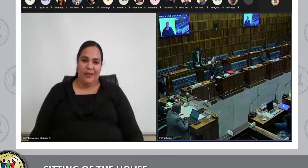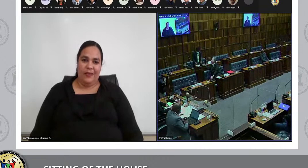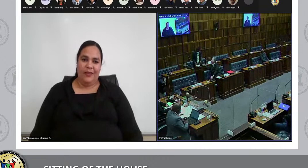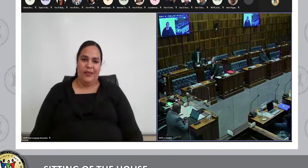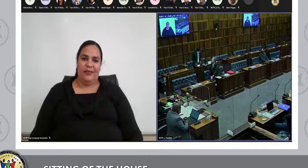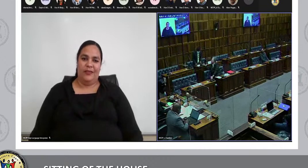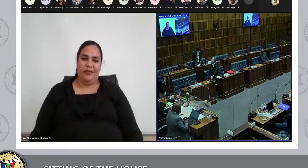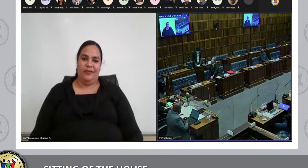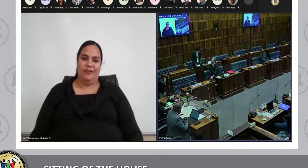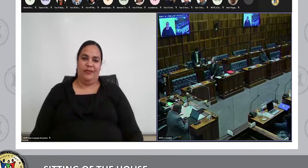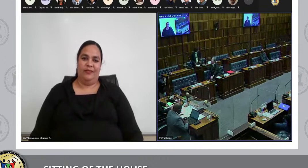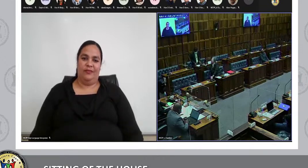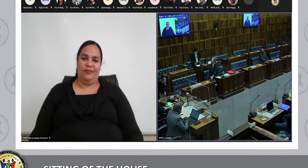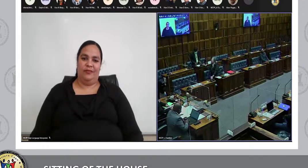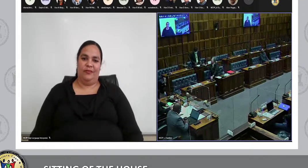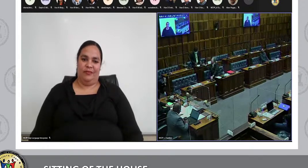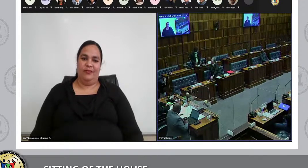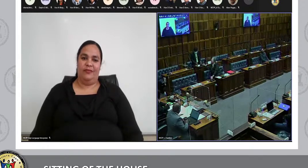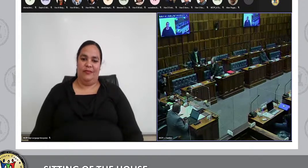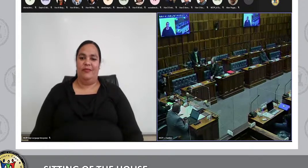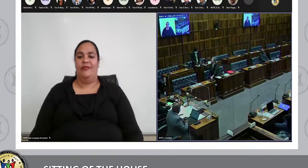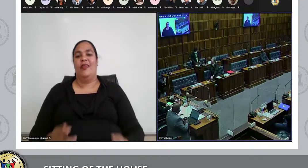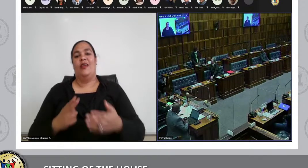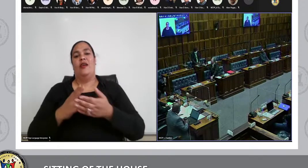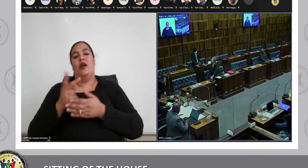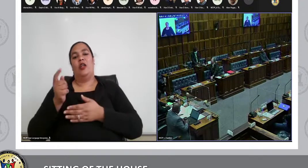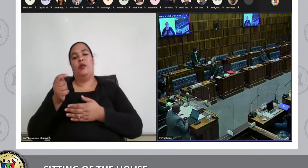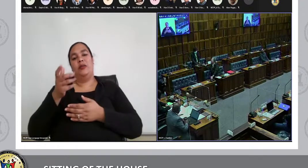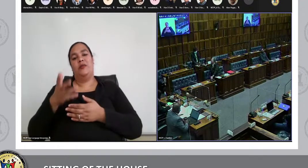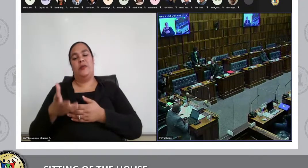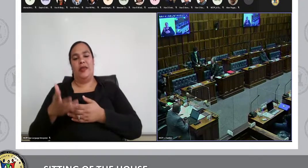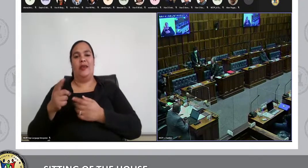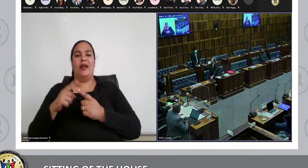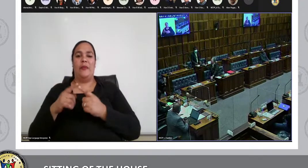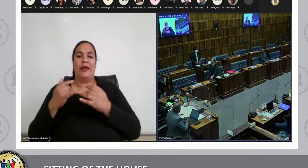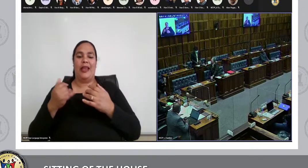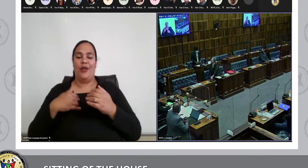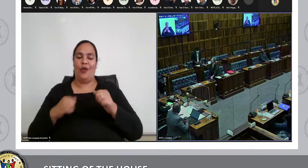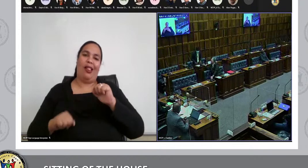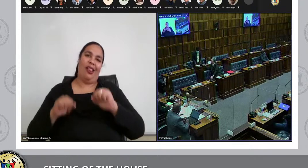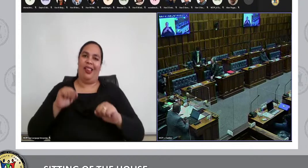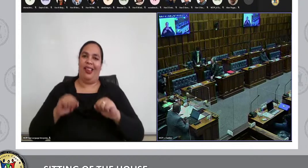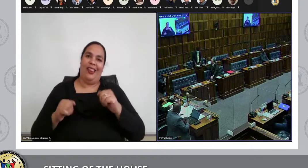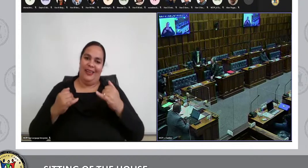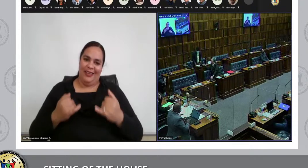I see, Honorable Speaker, you are actually disarming me now. And